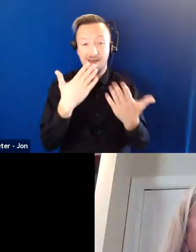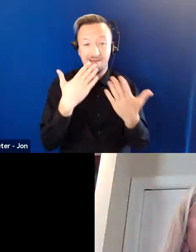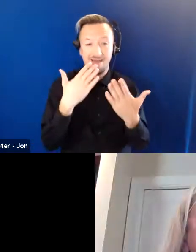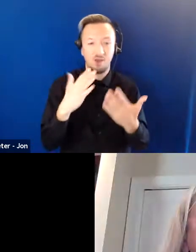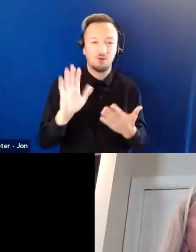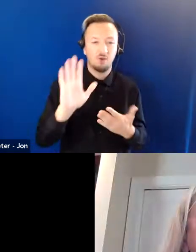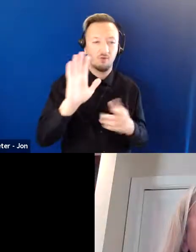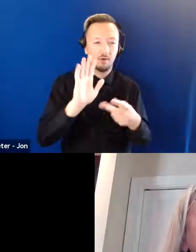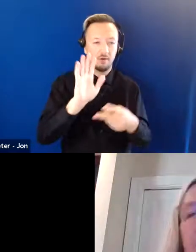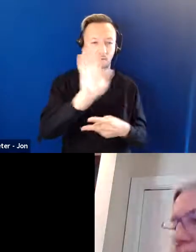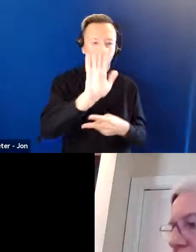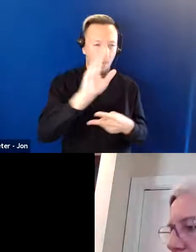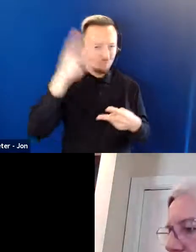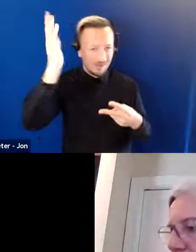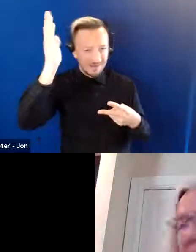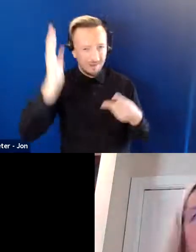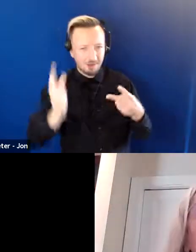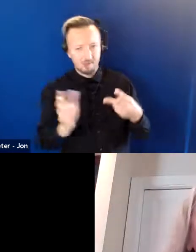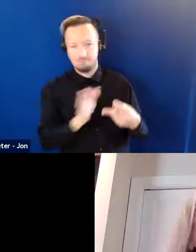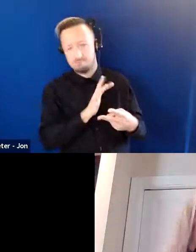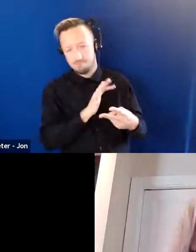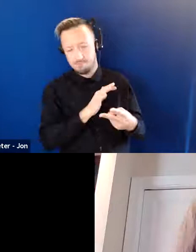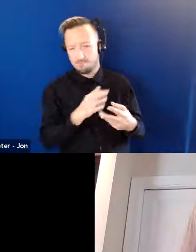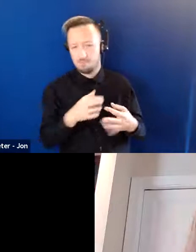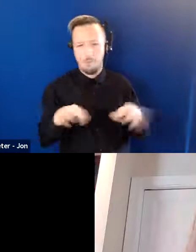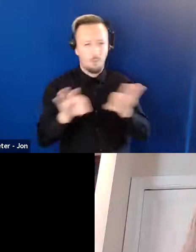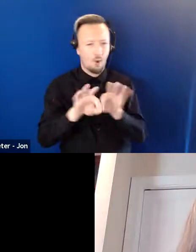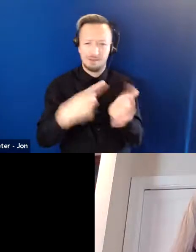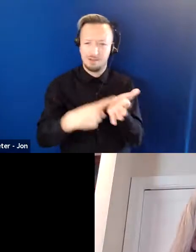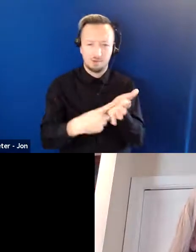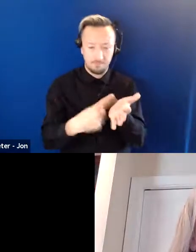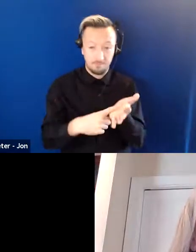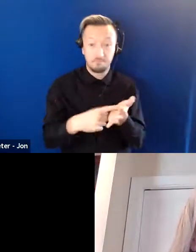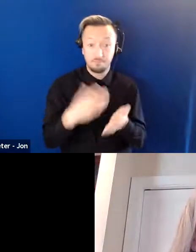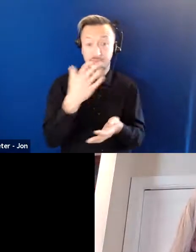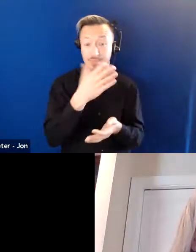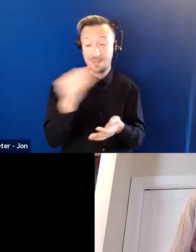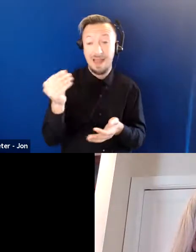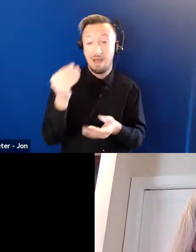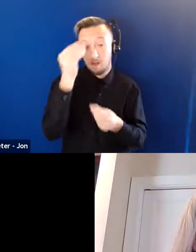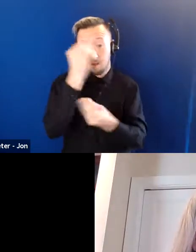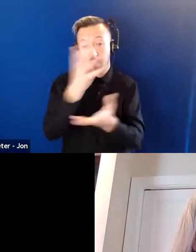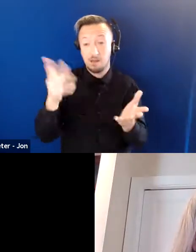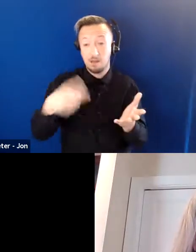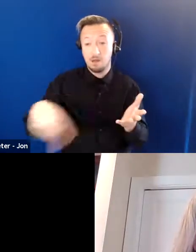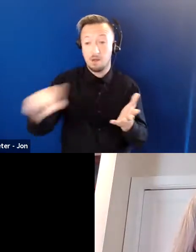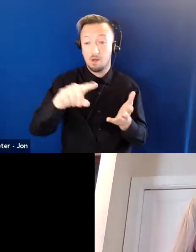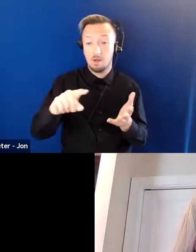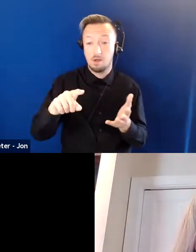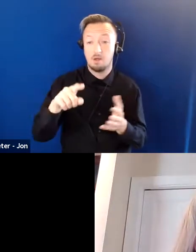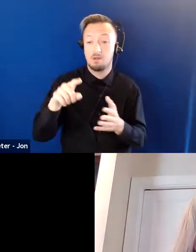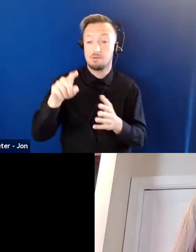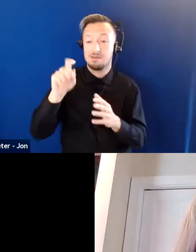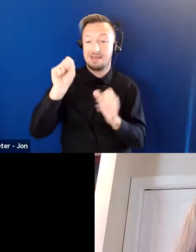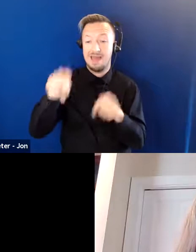for presenting this important topic. Also, for participants, I have put the survey link in the chat